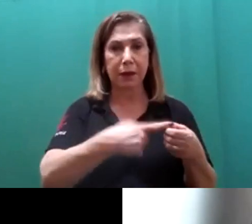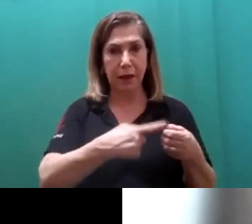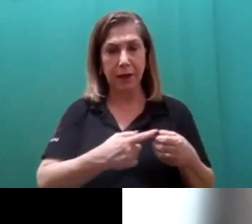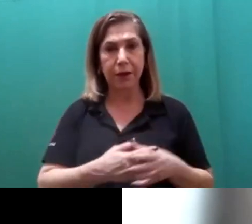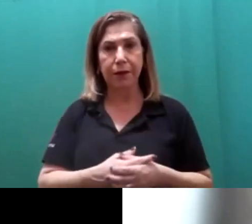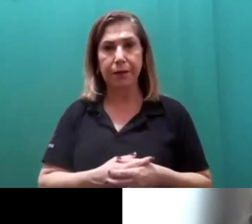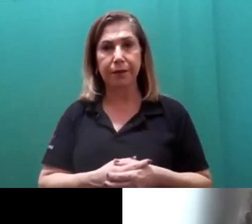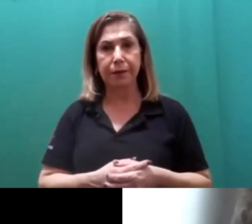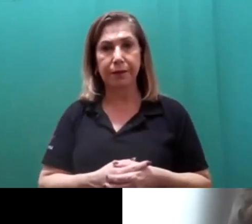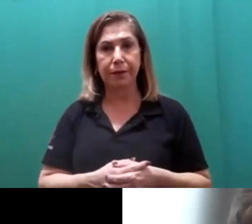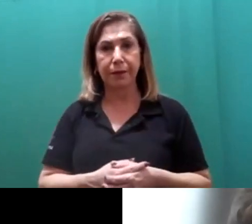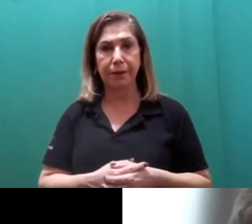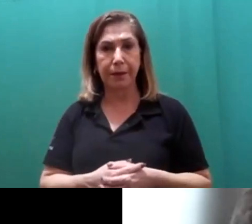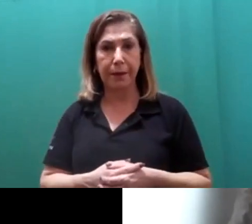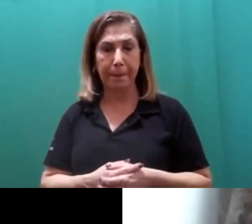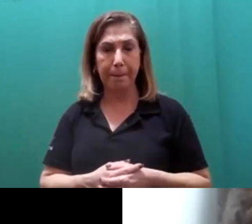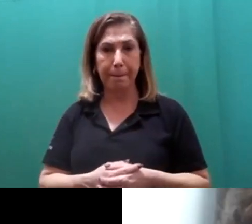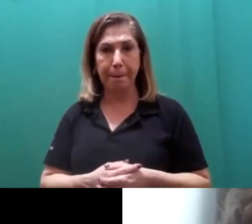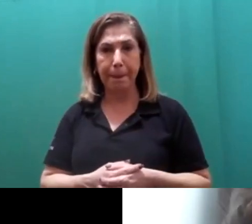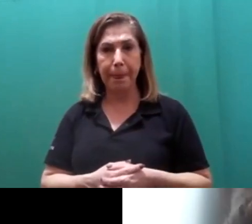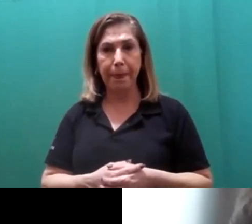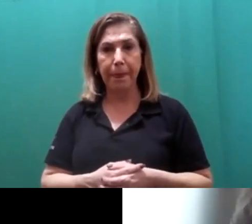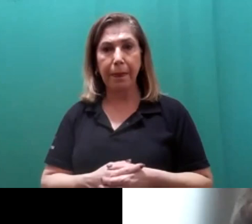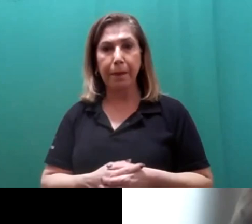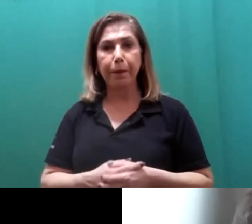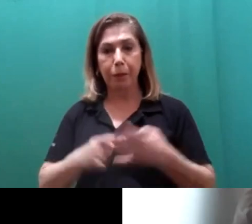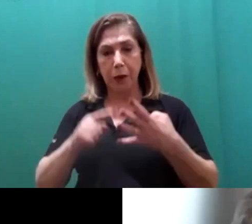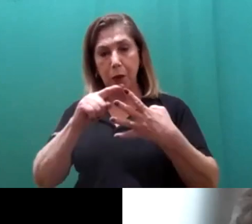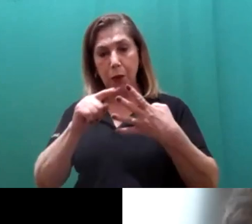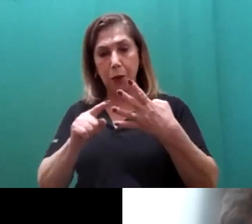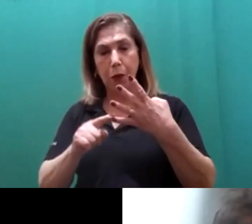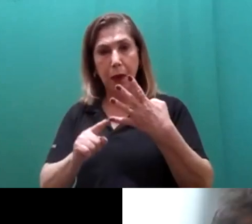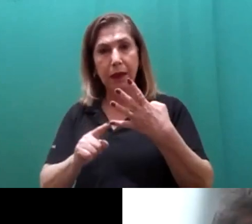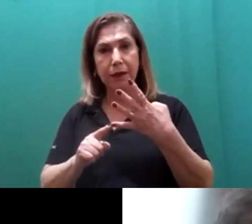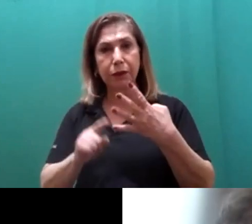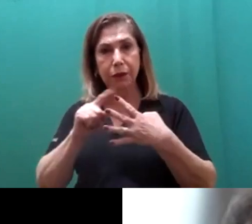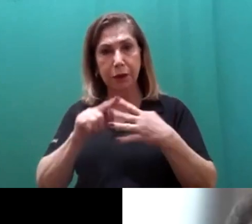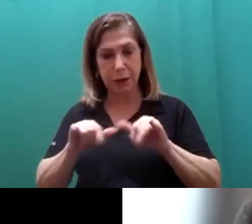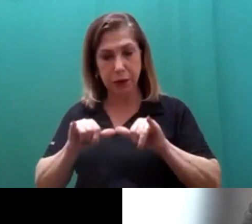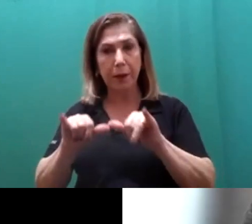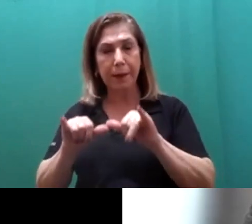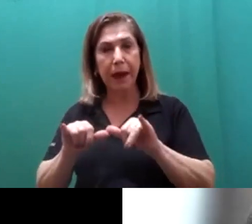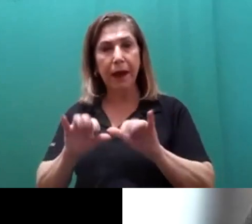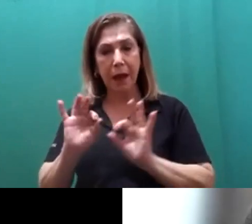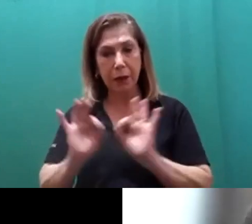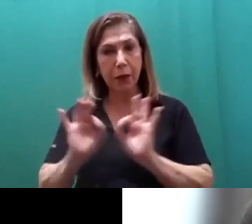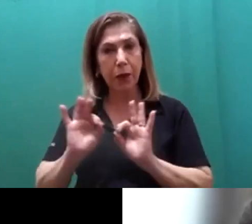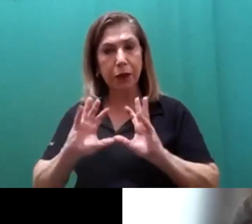is recovered in the morning, all the surplus, let's say, and it is